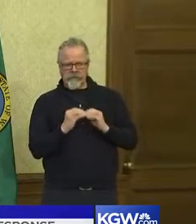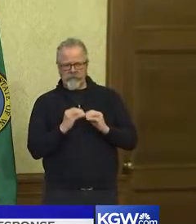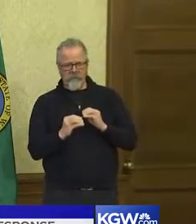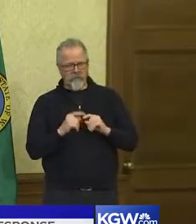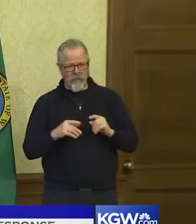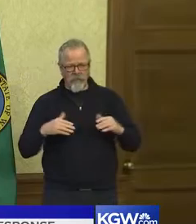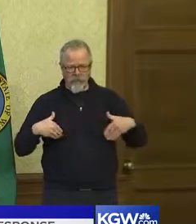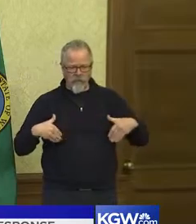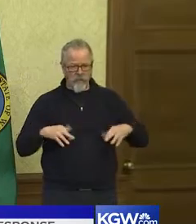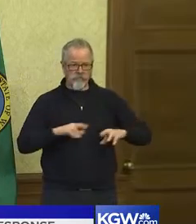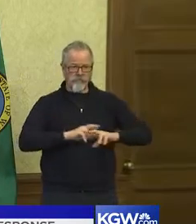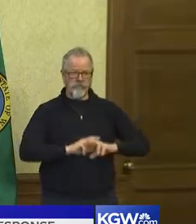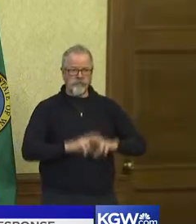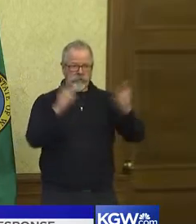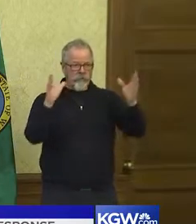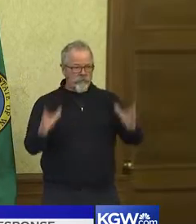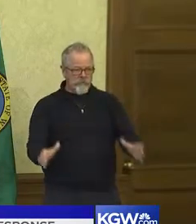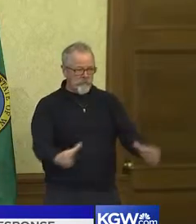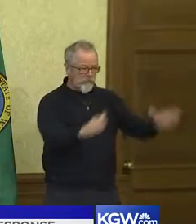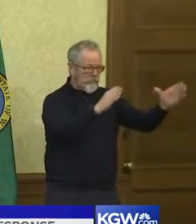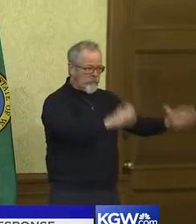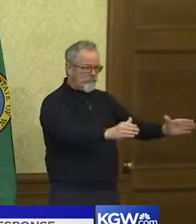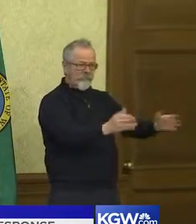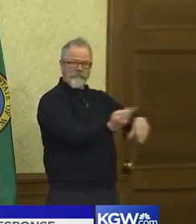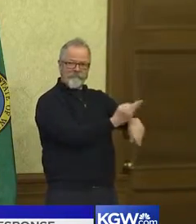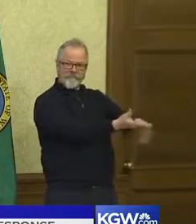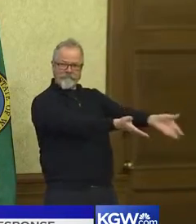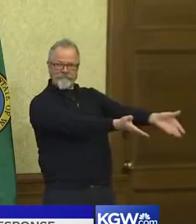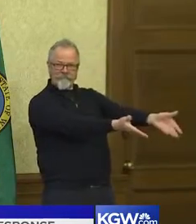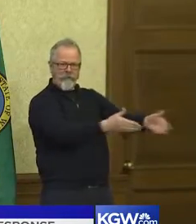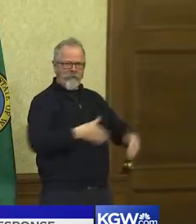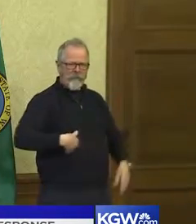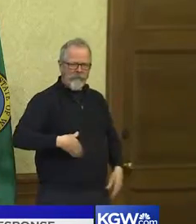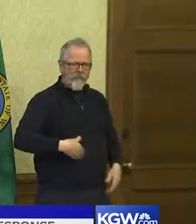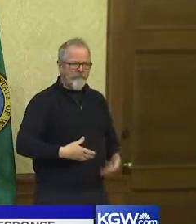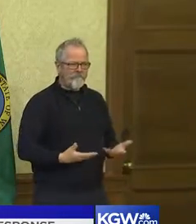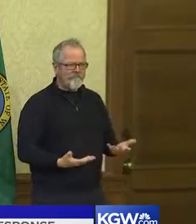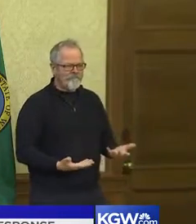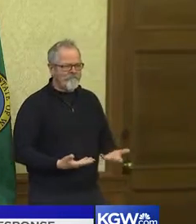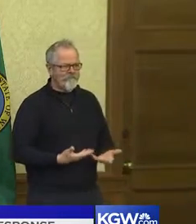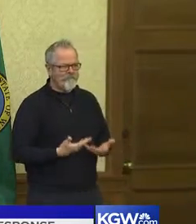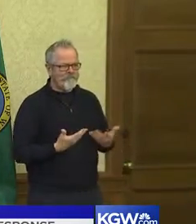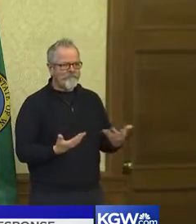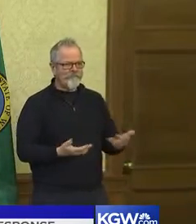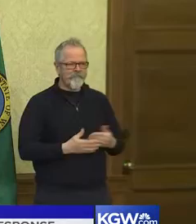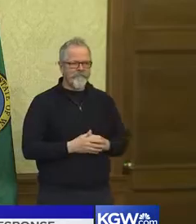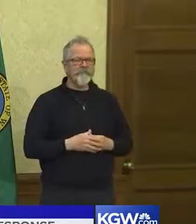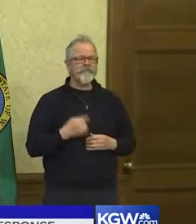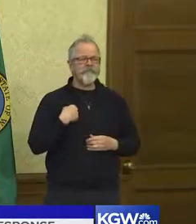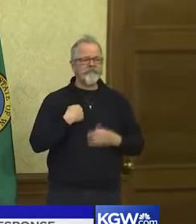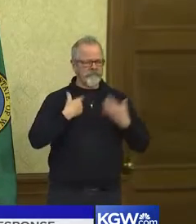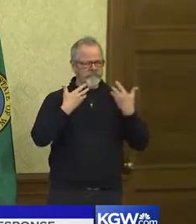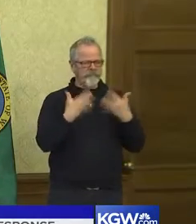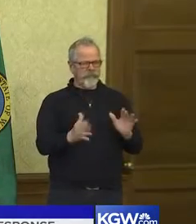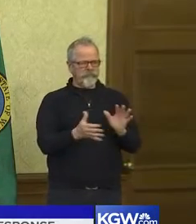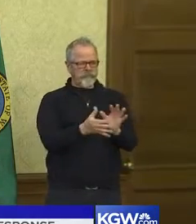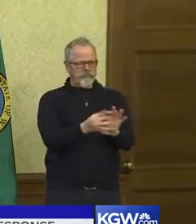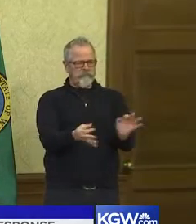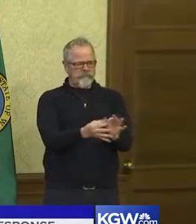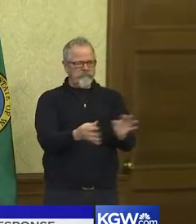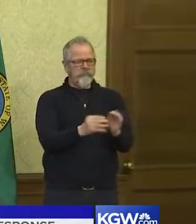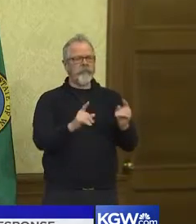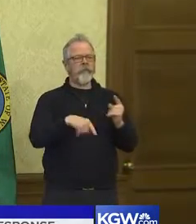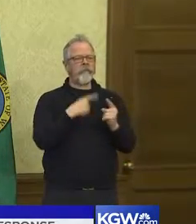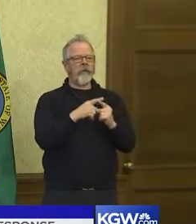like the fire brigade to come when there's a fire. They come right away, and we need that COVID brigade to come test you right away